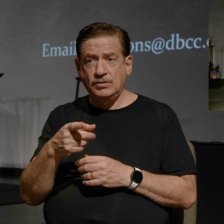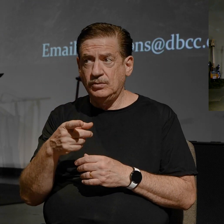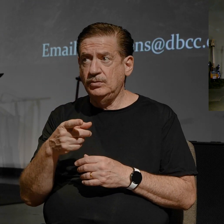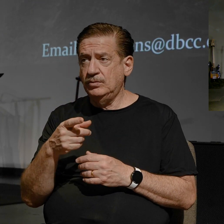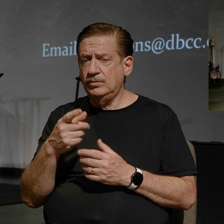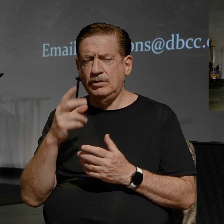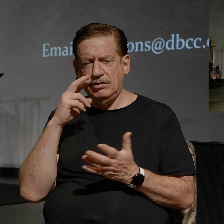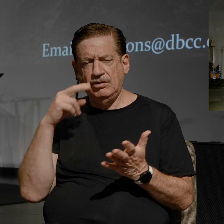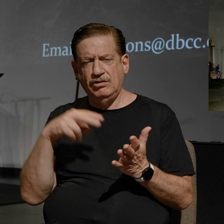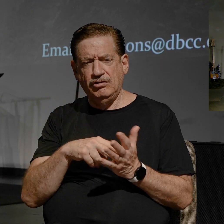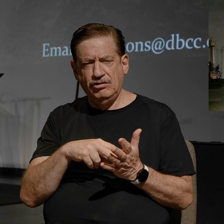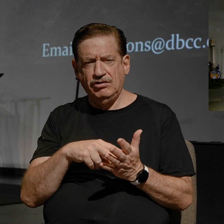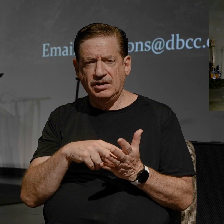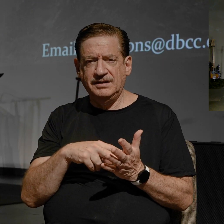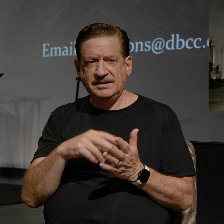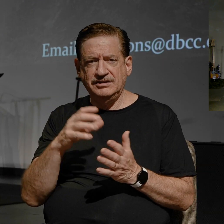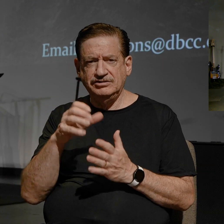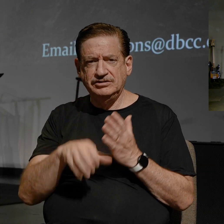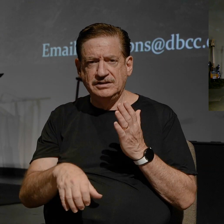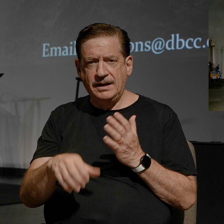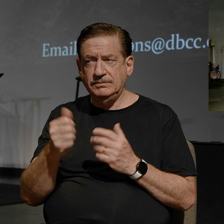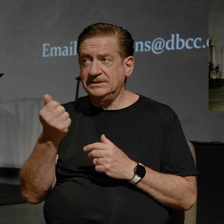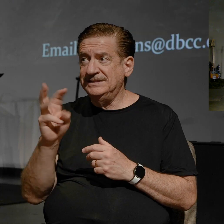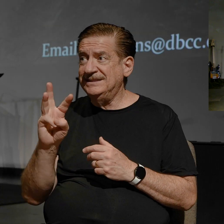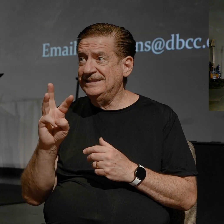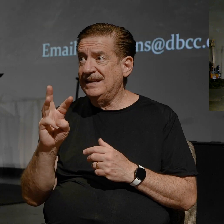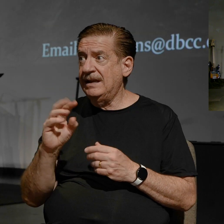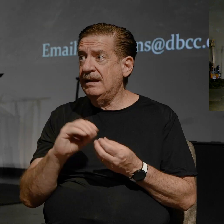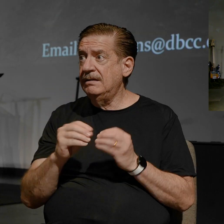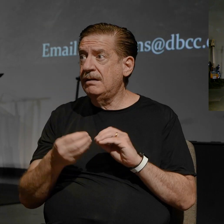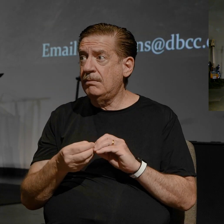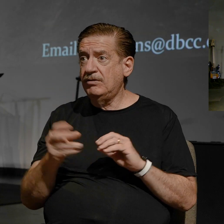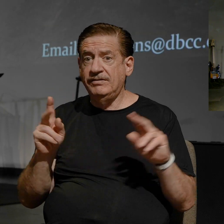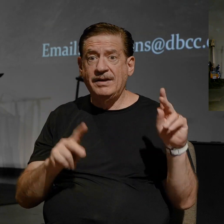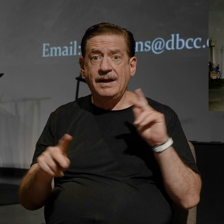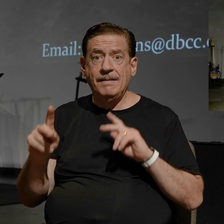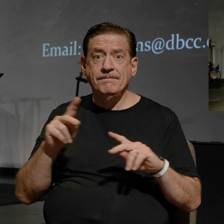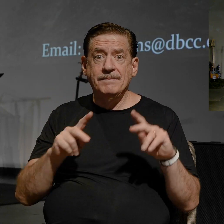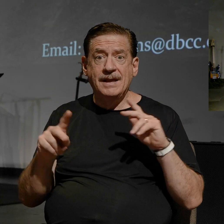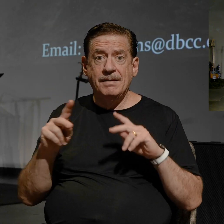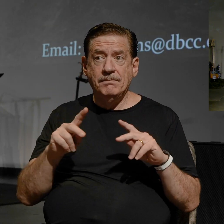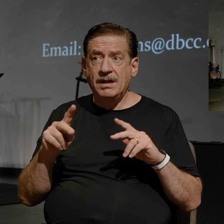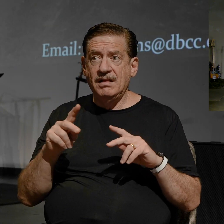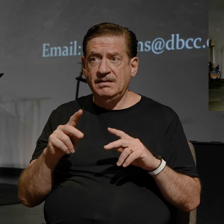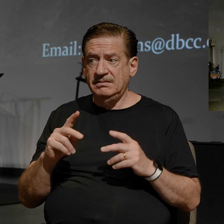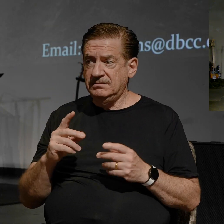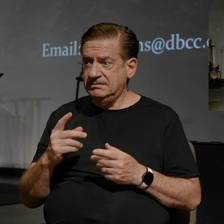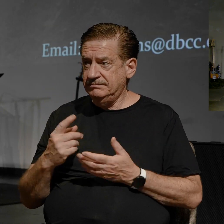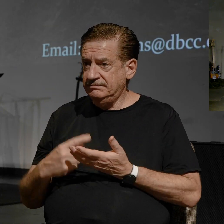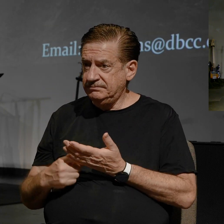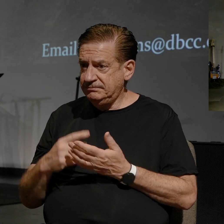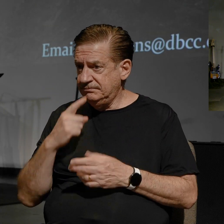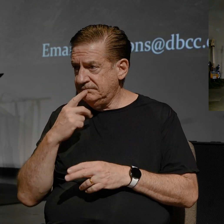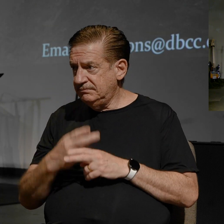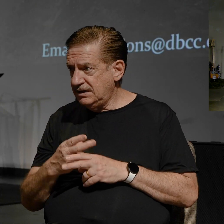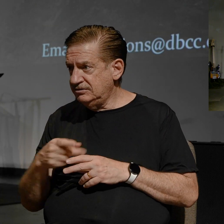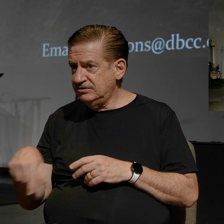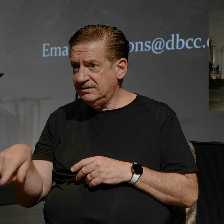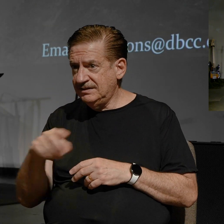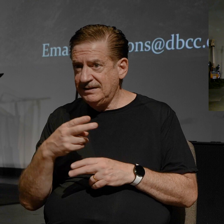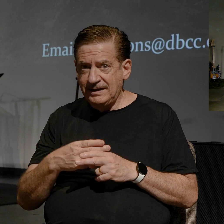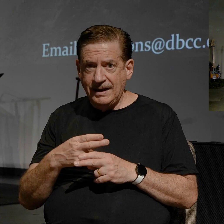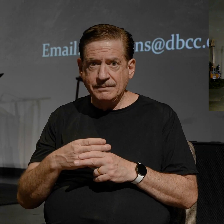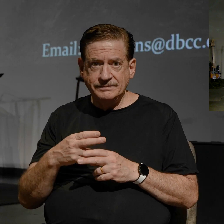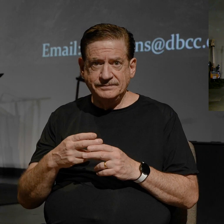peek, look at chapter 16 and the number of people that Paul mentions by name that he is discipling or has discipled, he's poured into, he knows